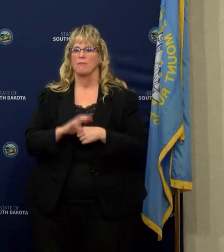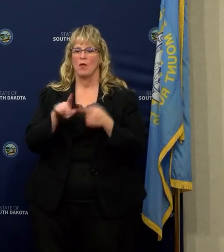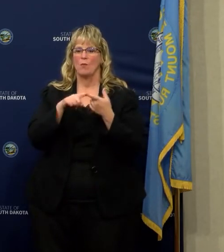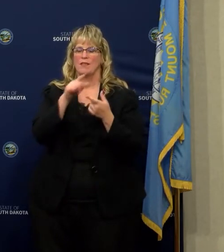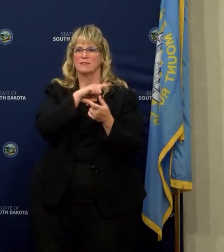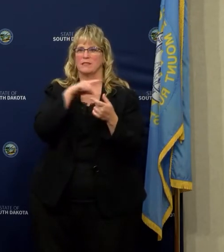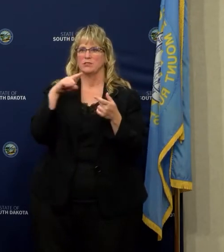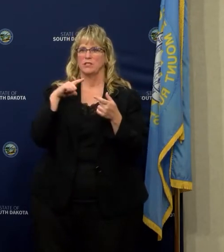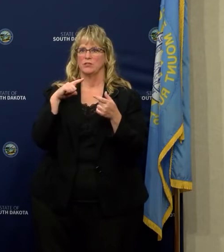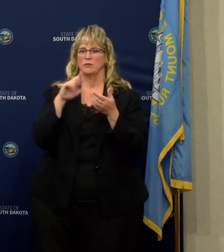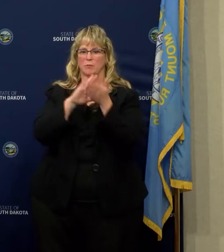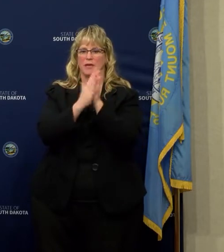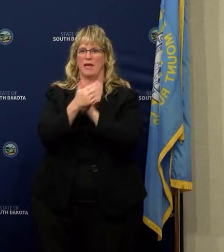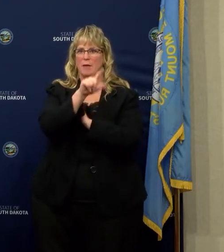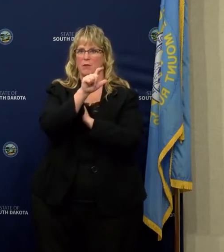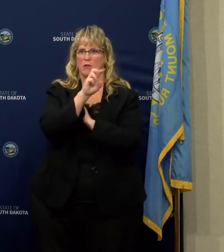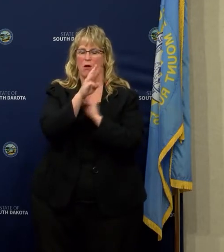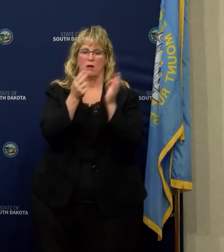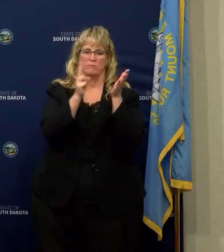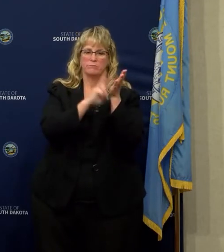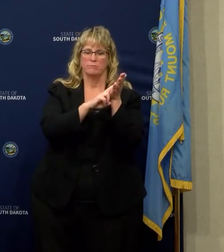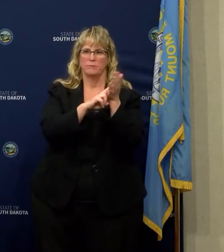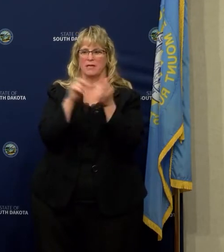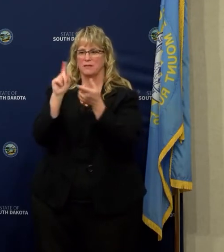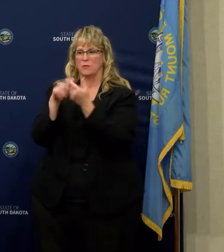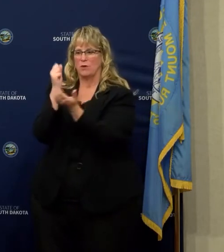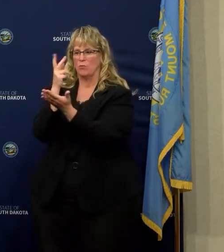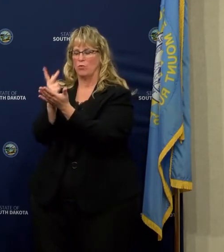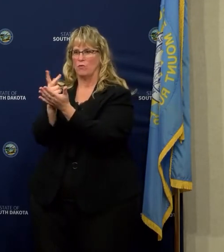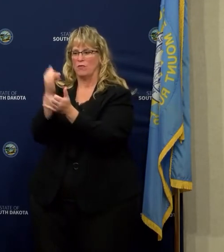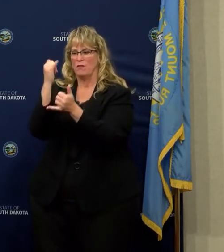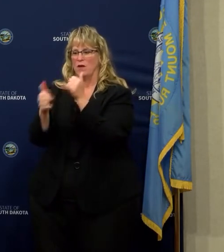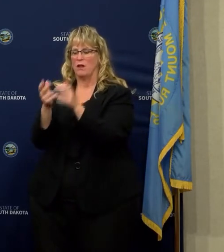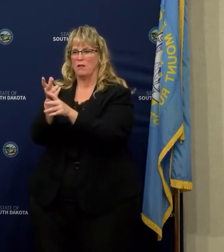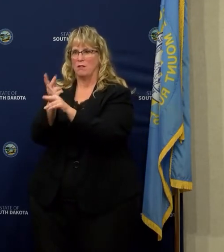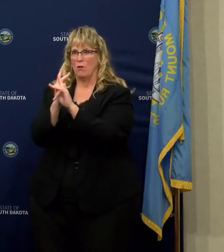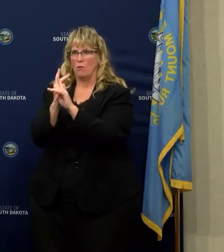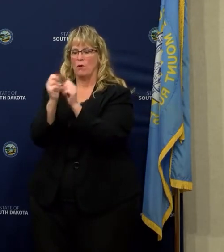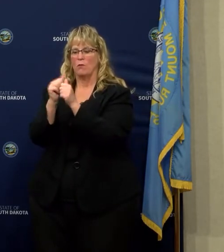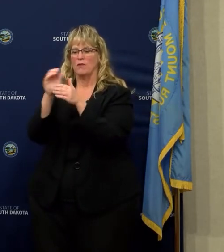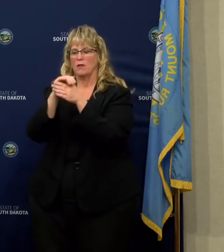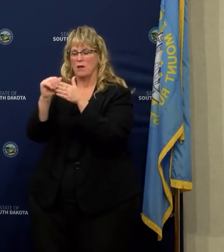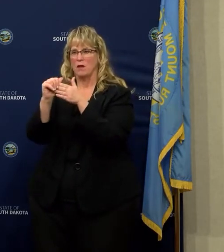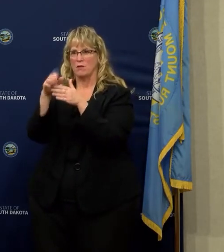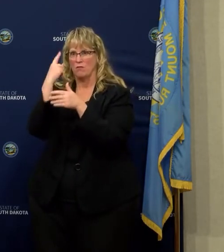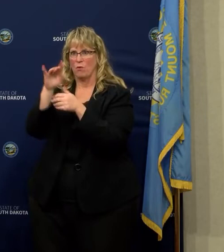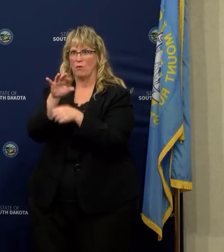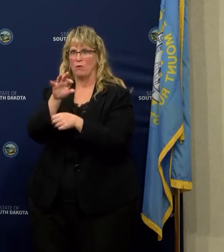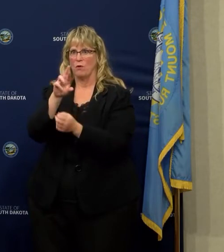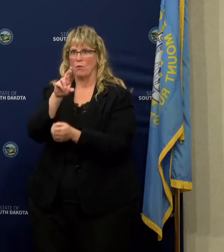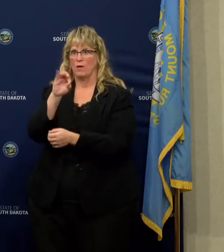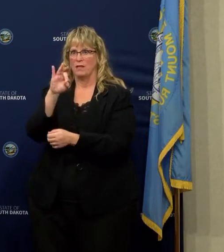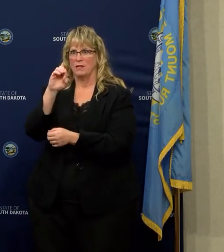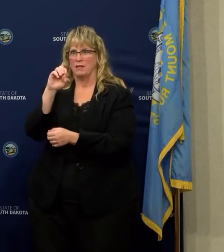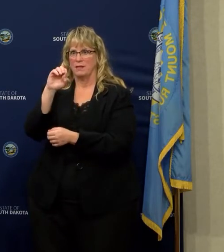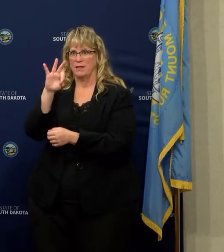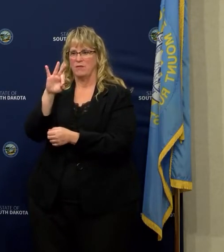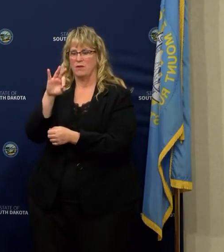was signed into law until the time we approved the final loan allocating the dollars of relief, it took just